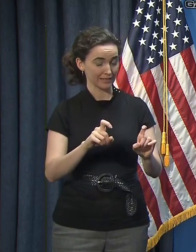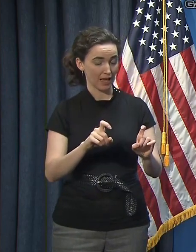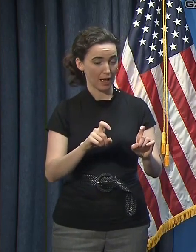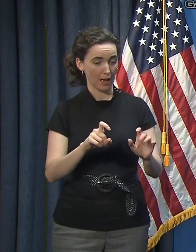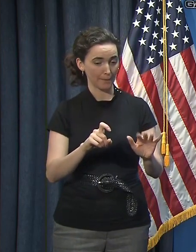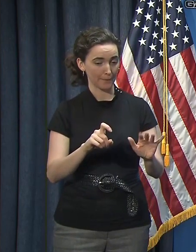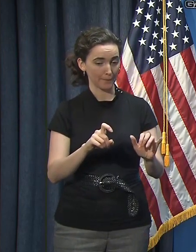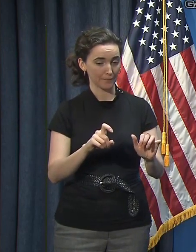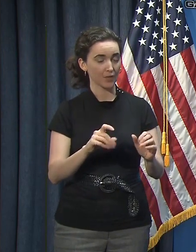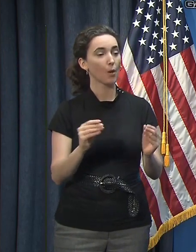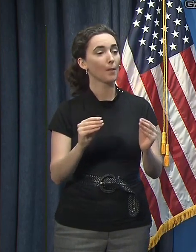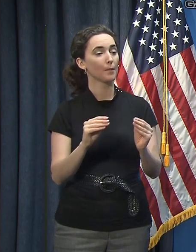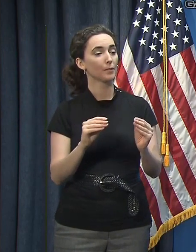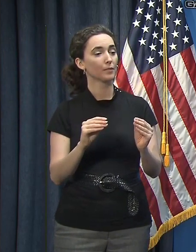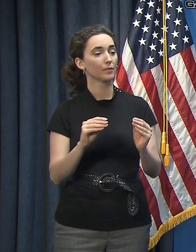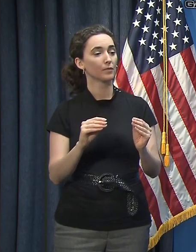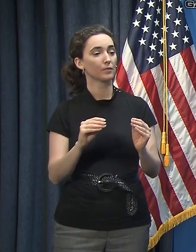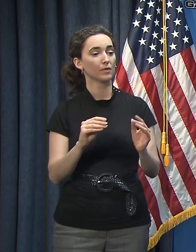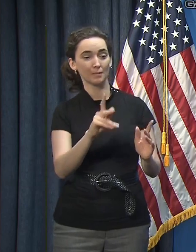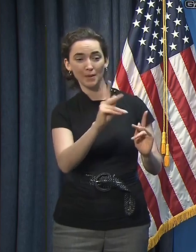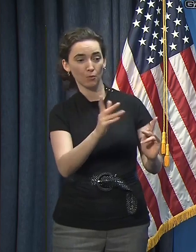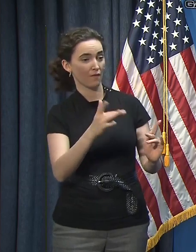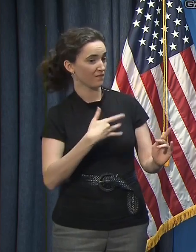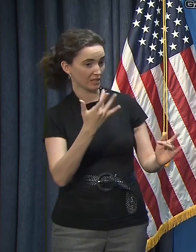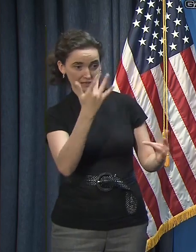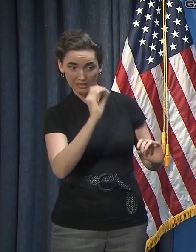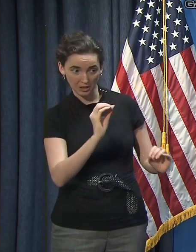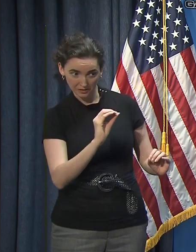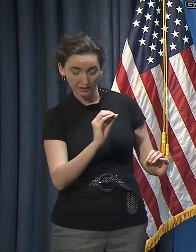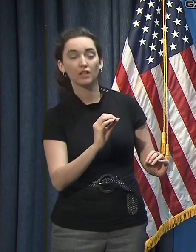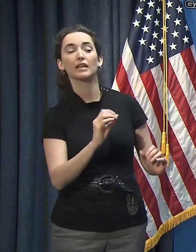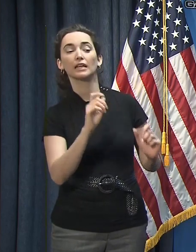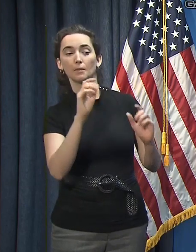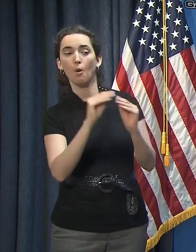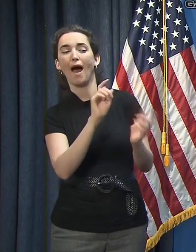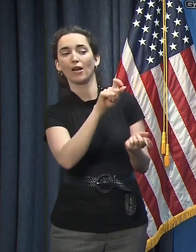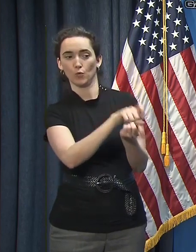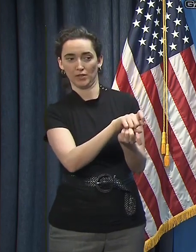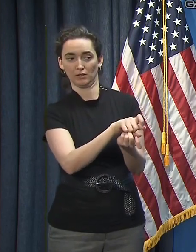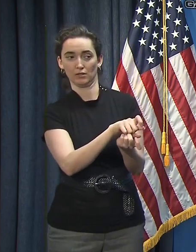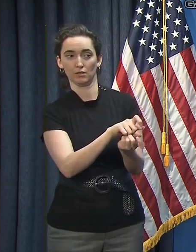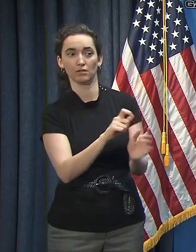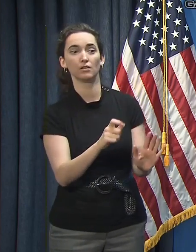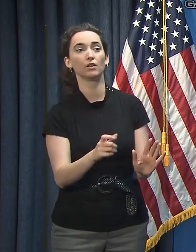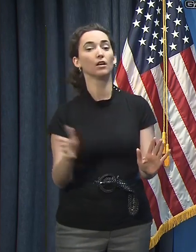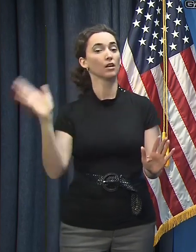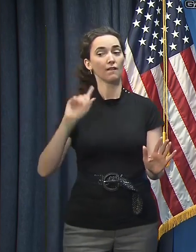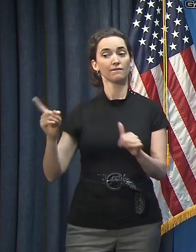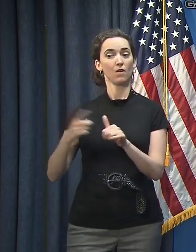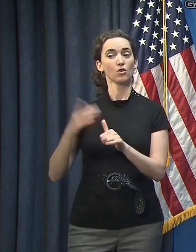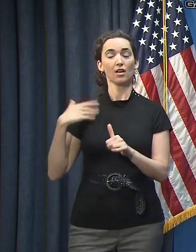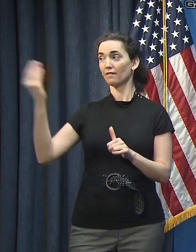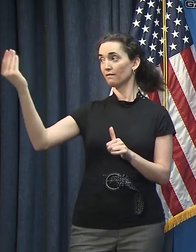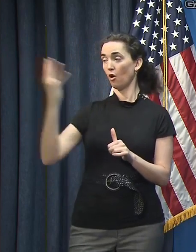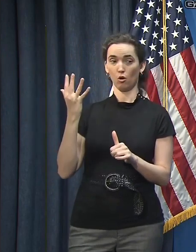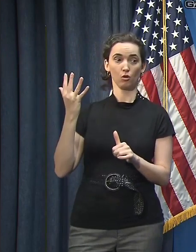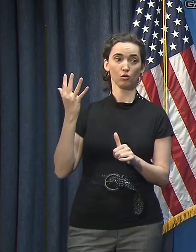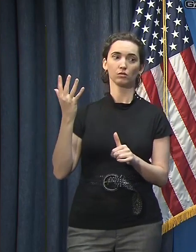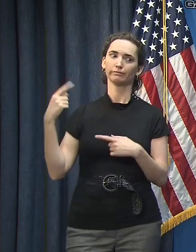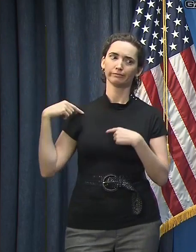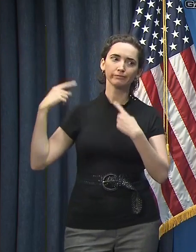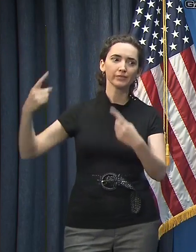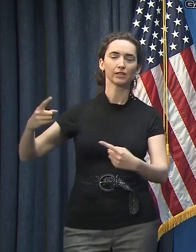have more accuracy with respect to individuals who are asymptomatic. Initially, what we were told, and we were told this for